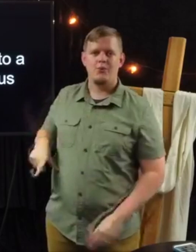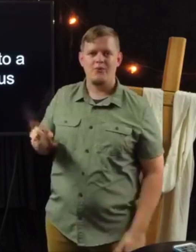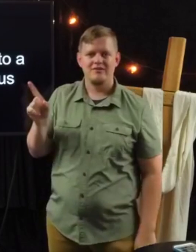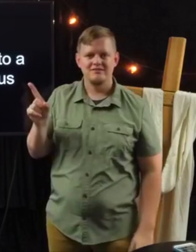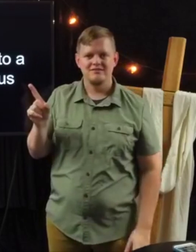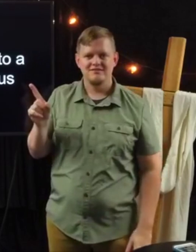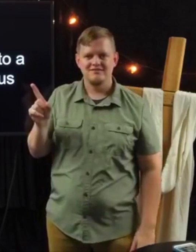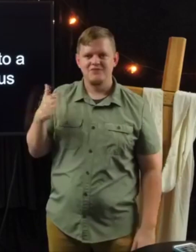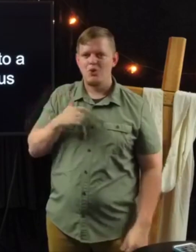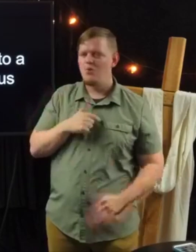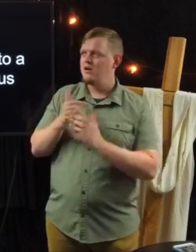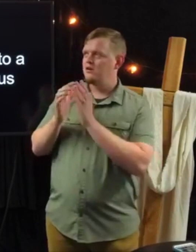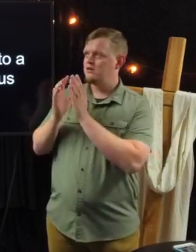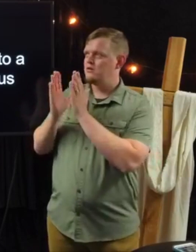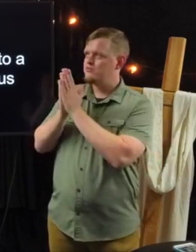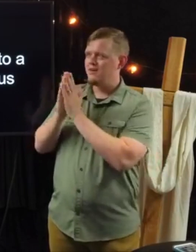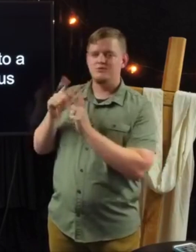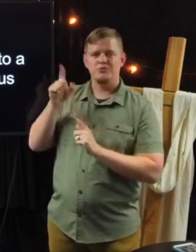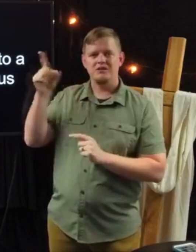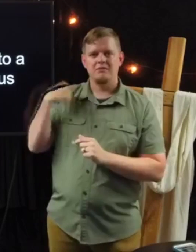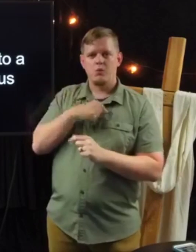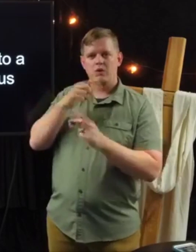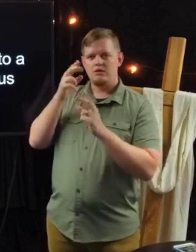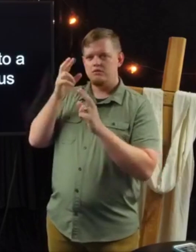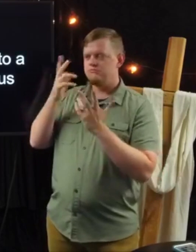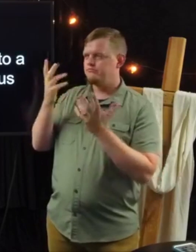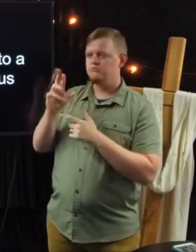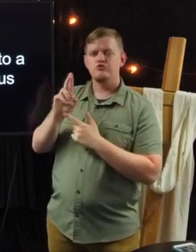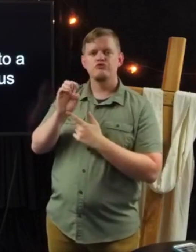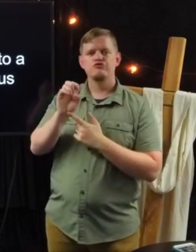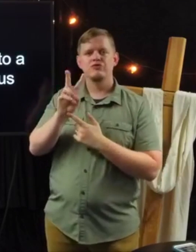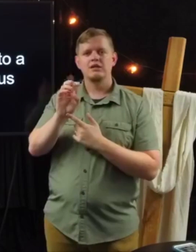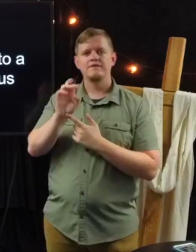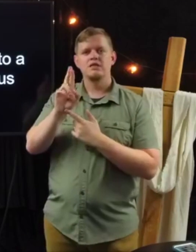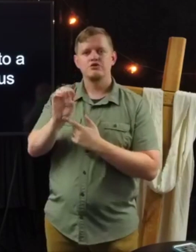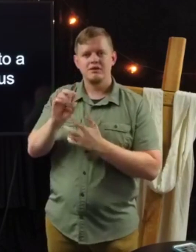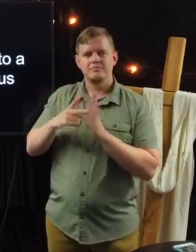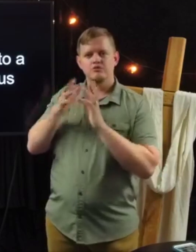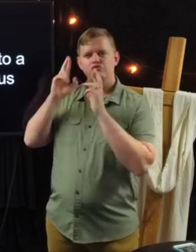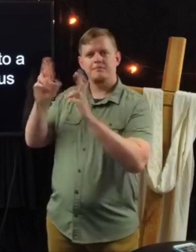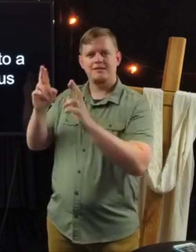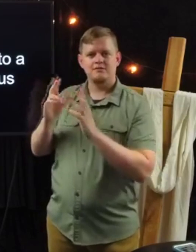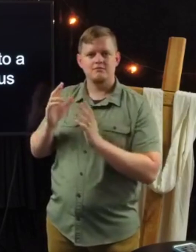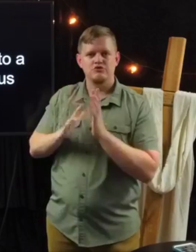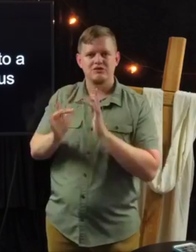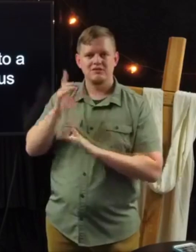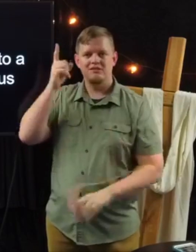When we fear, meaning honor the Lord, when we can pray to him with reverence, meaning